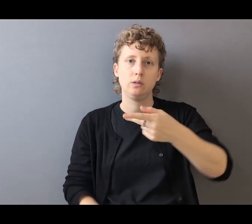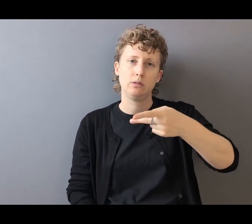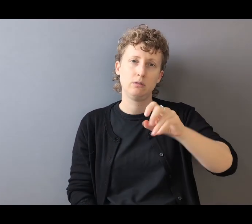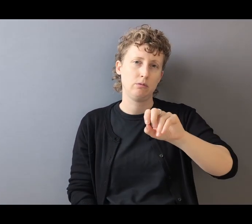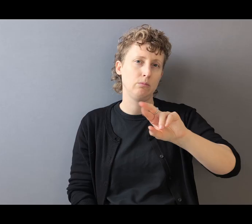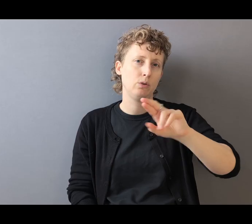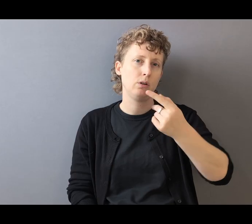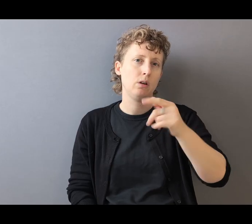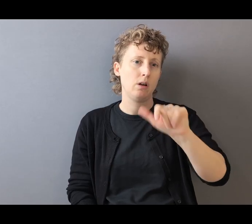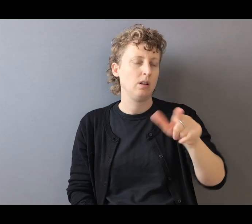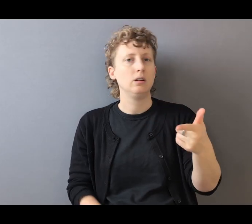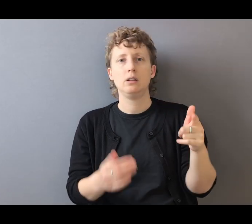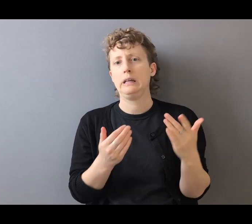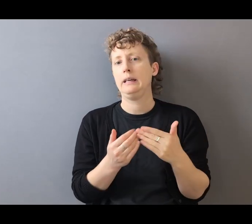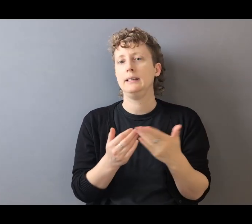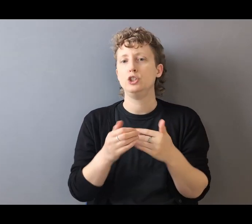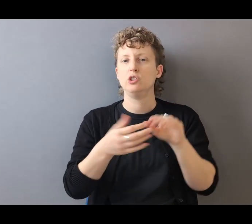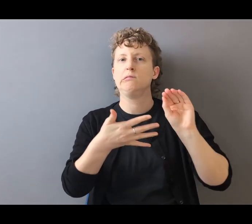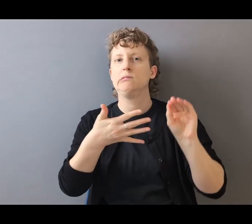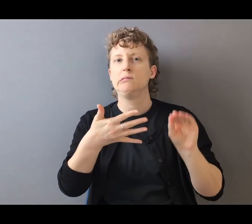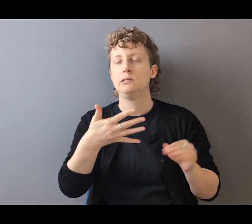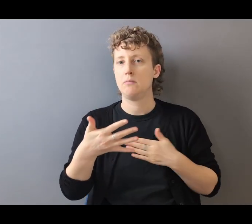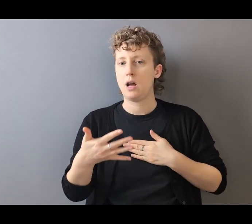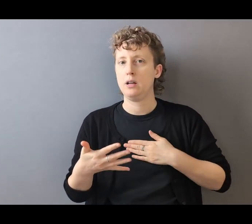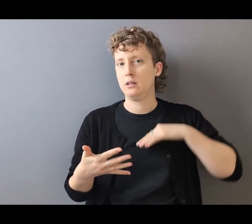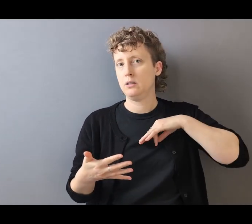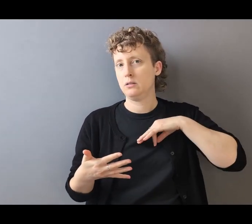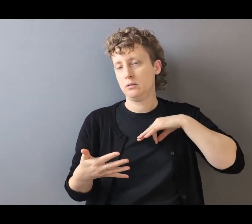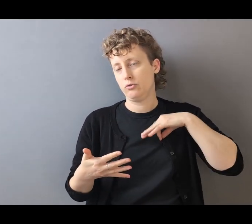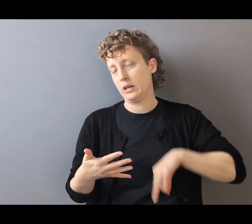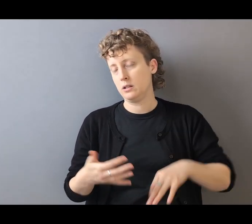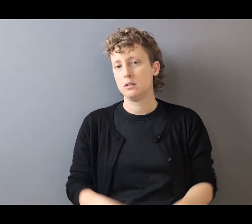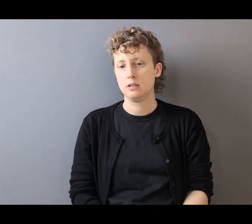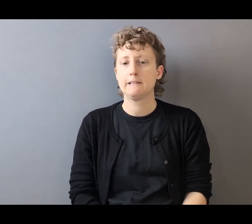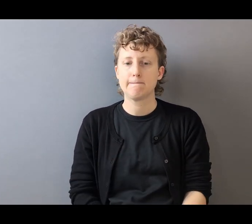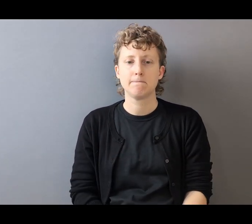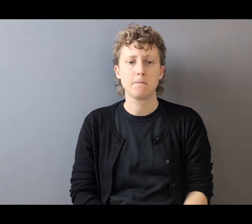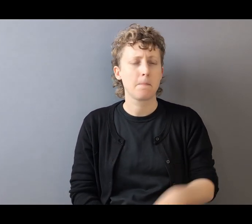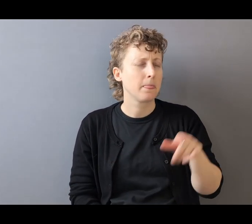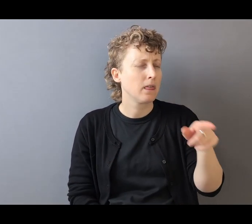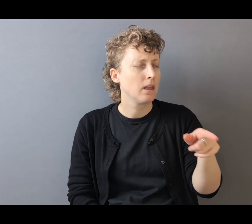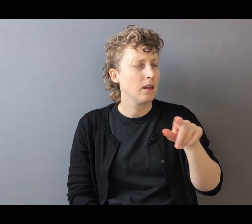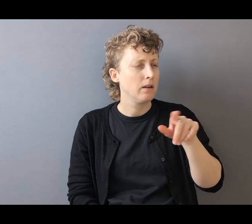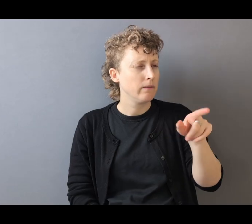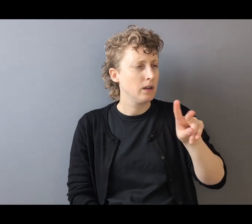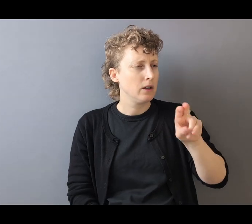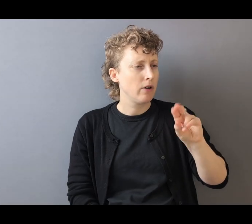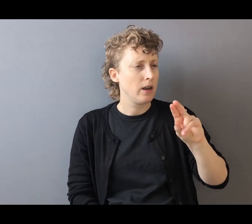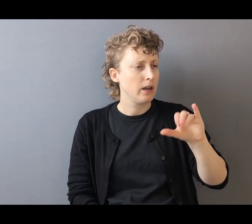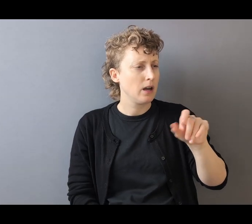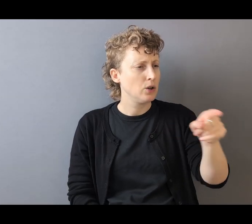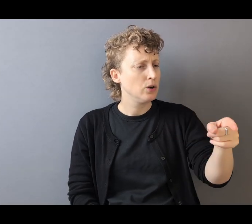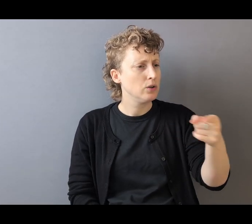to report on your credits. And just for Verónica, I forgot when you talked that you said nobody would pay